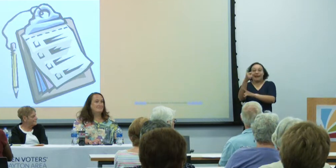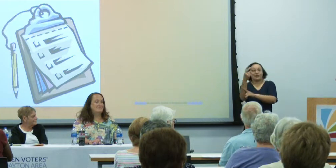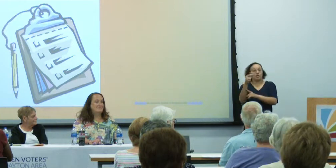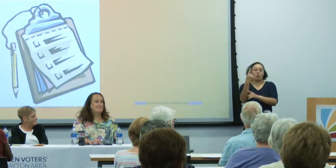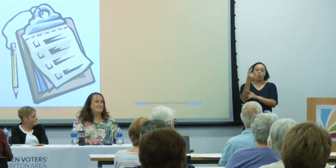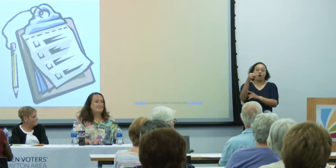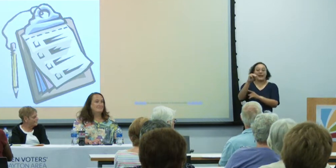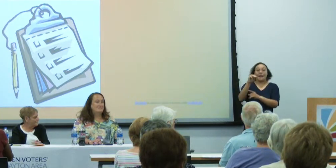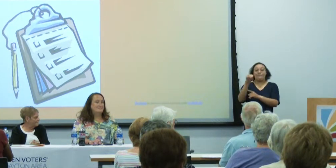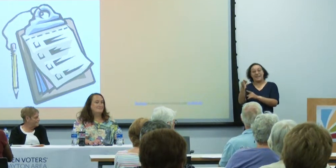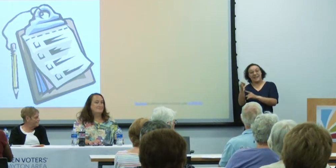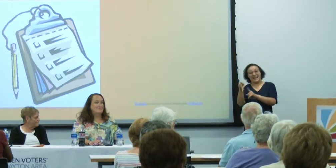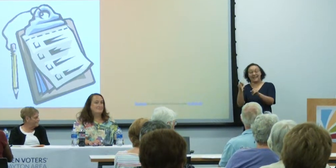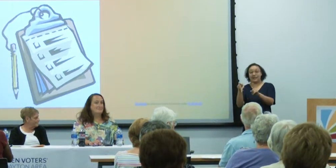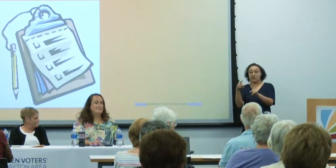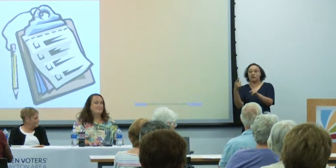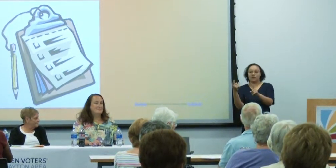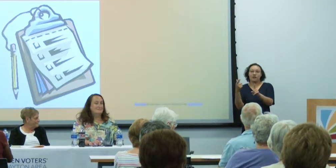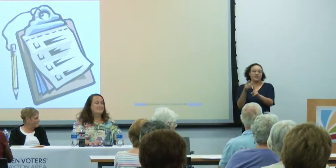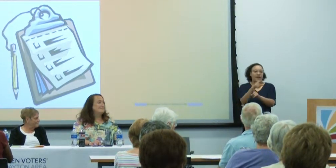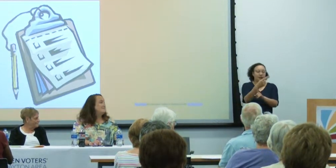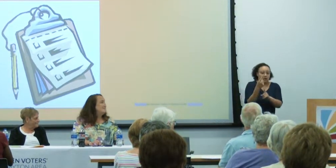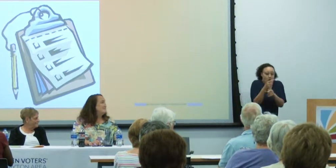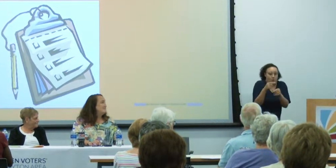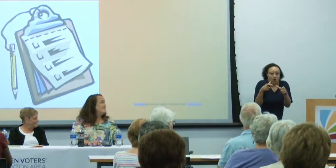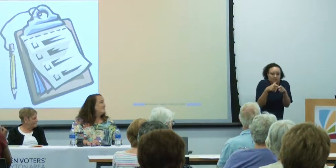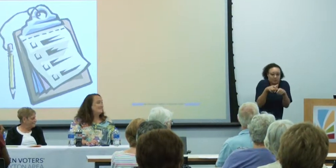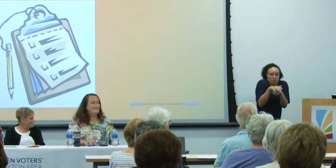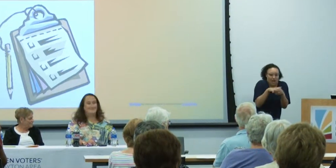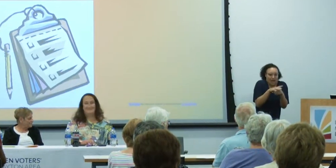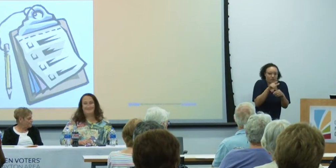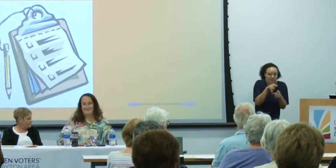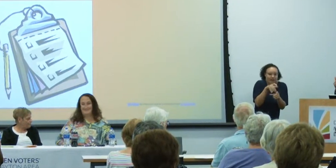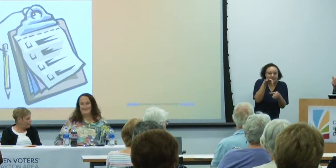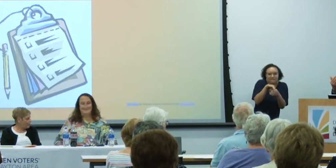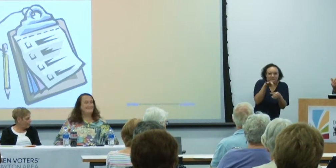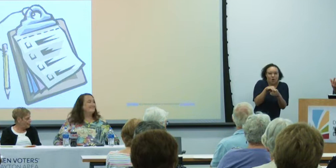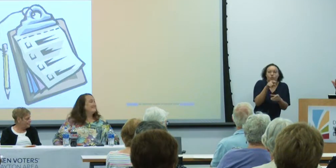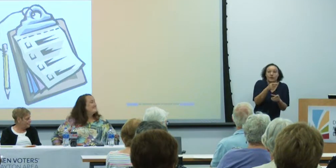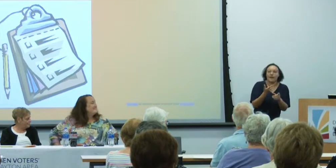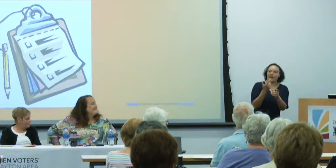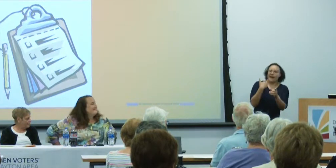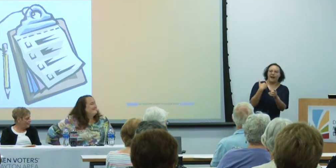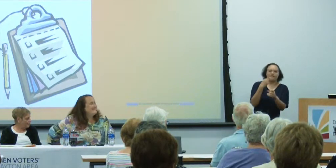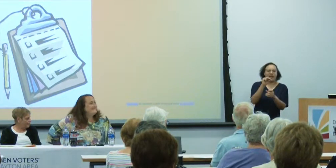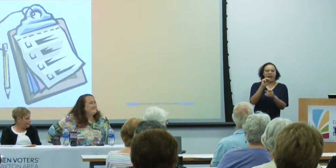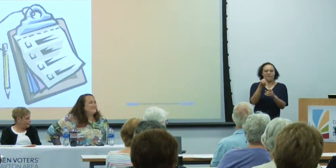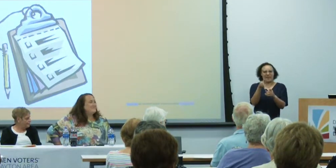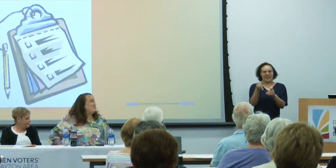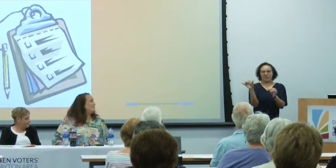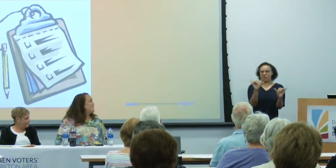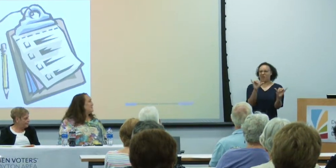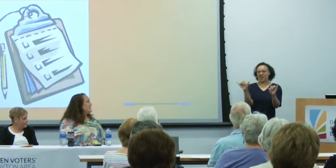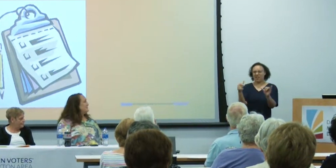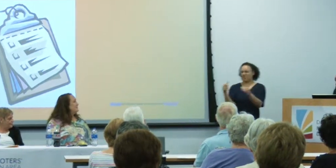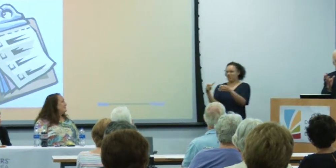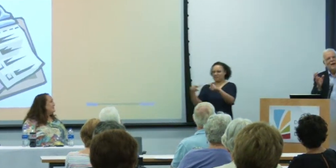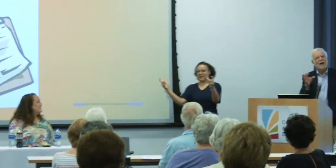little burg out in the Shire gets an MP too. So the census is supposed